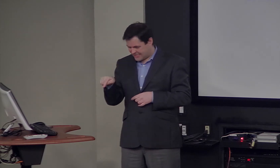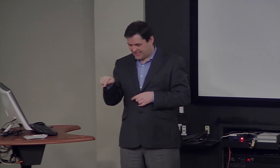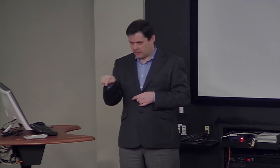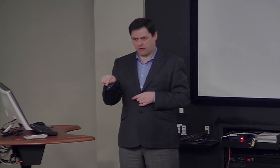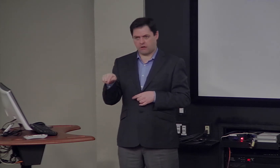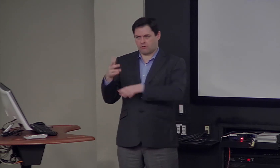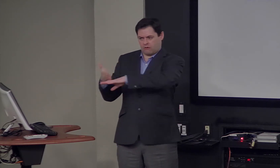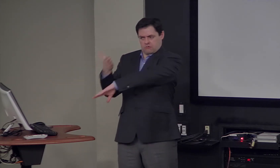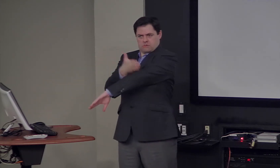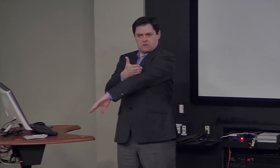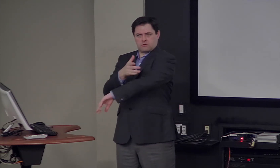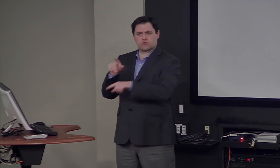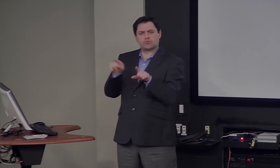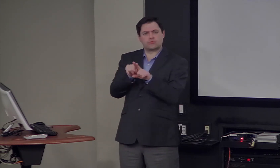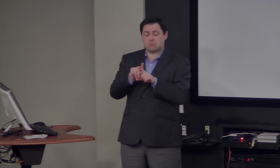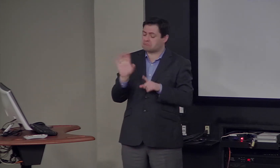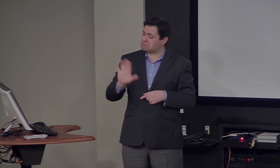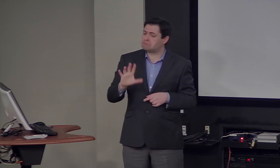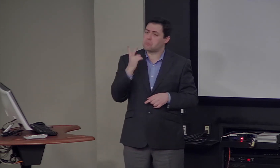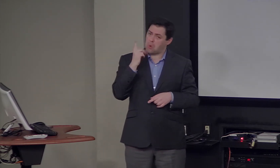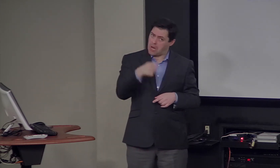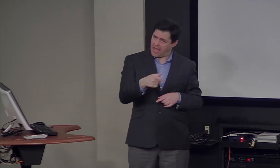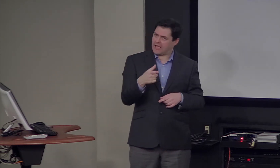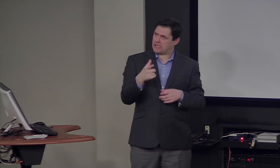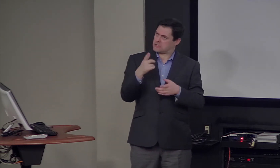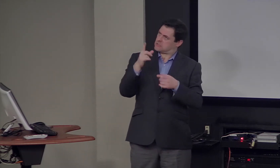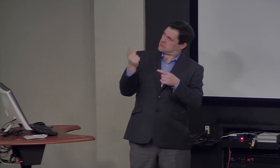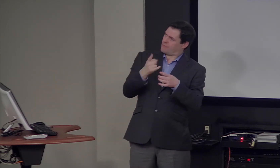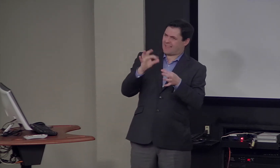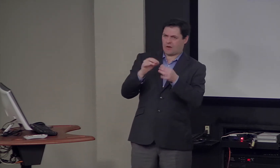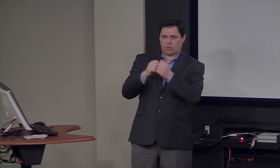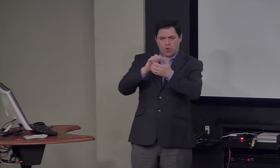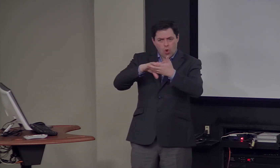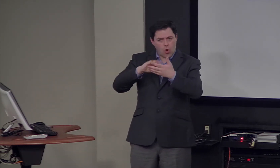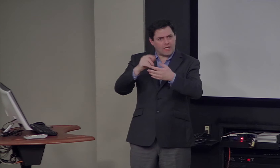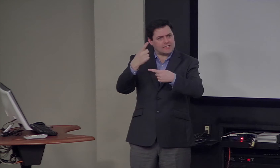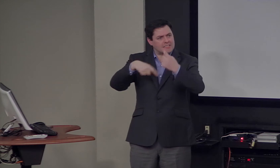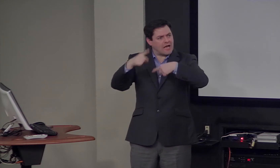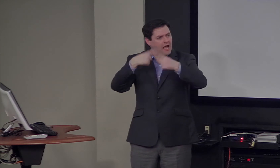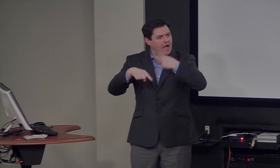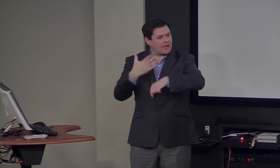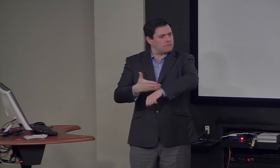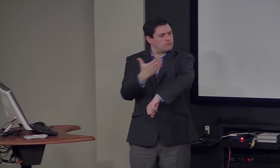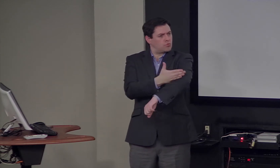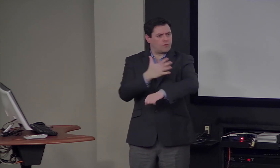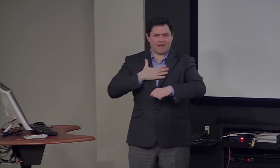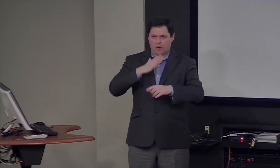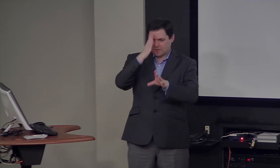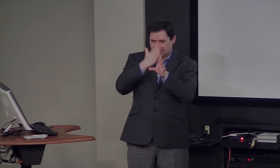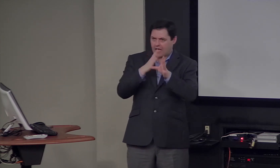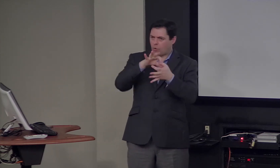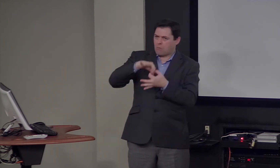students were not doing better because of a learned kind of test-taking ability. we did want to see whether or